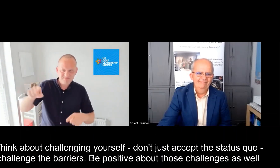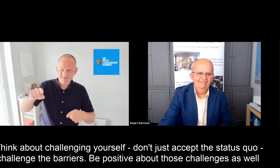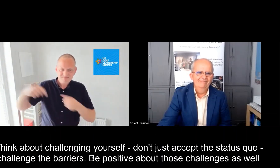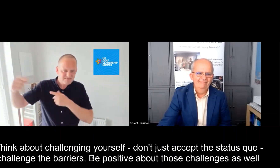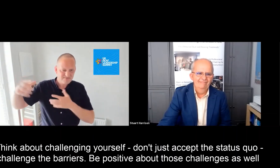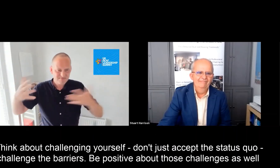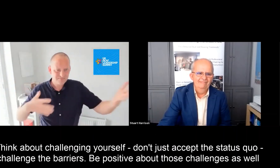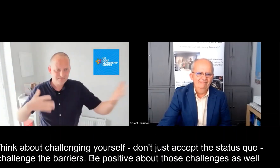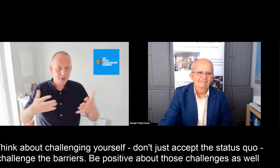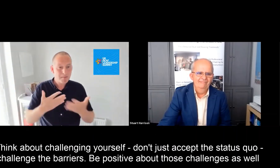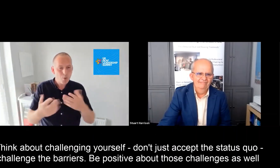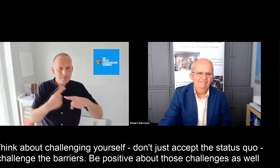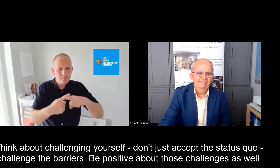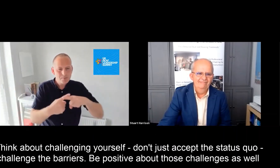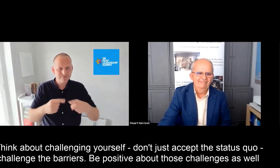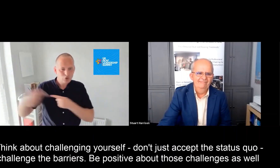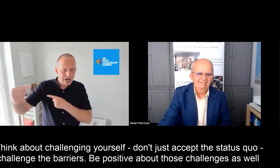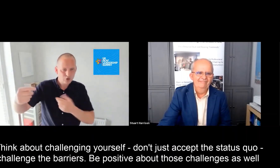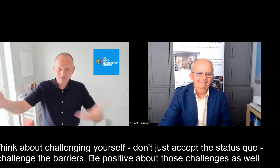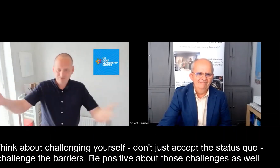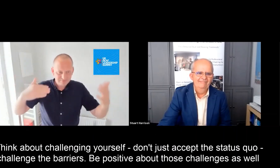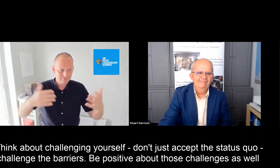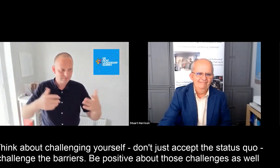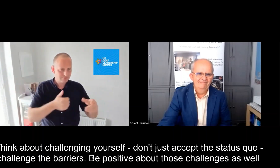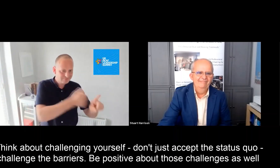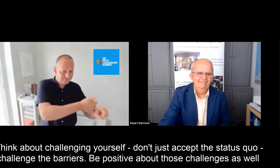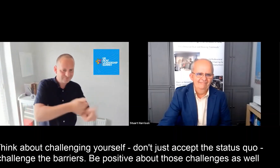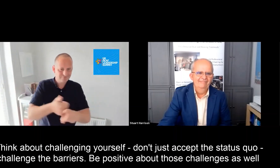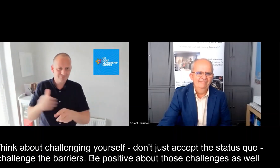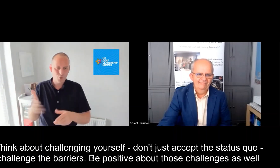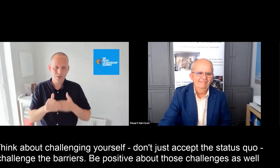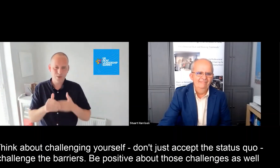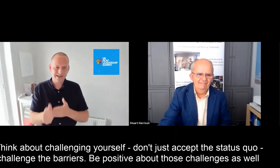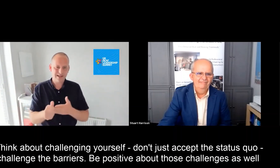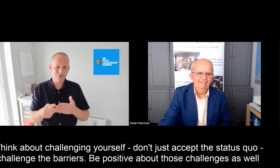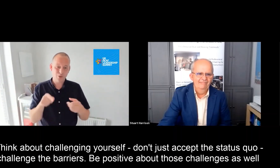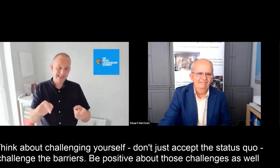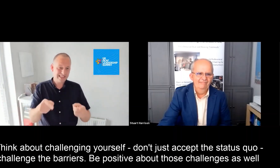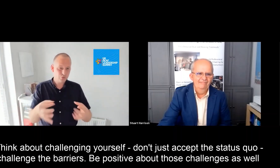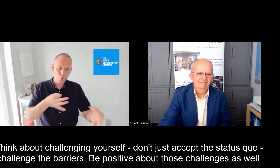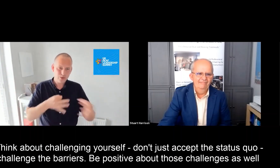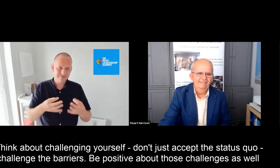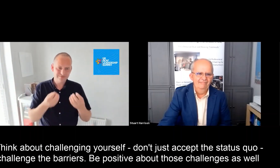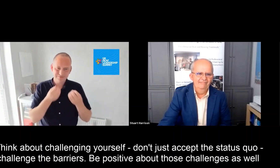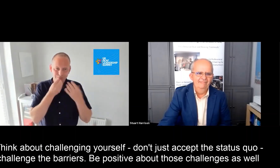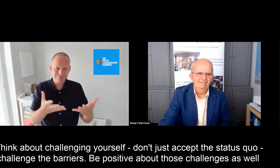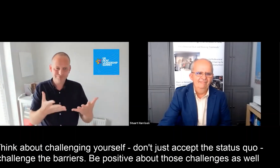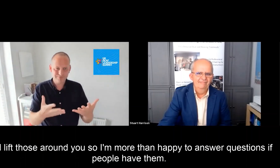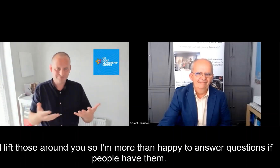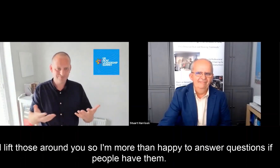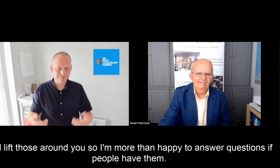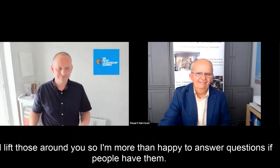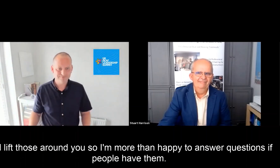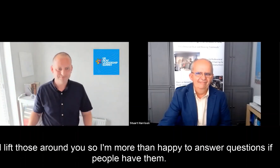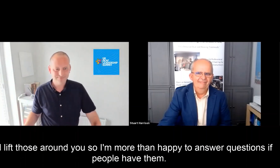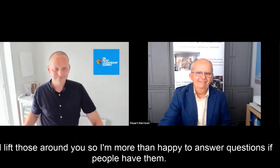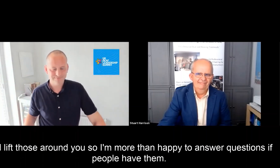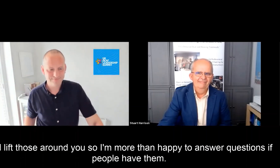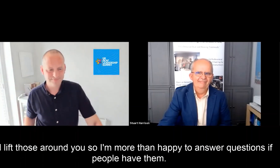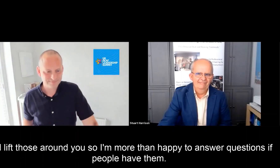accept the status quo. Challenge the barriers. Be positive about those challenges as well and lift those around you. So I'm more than